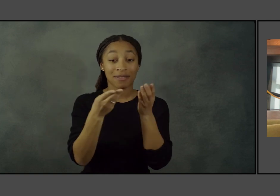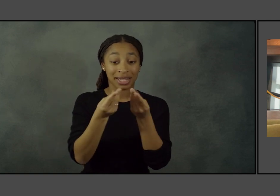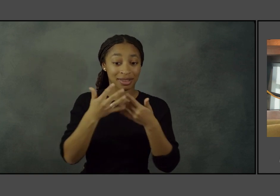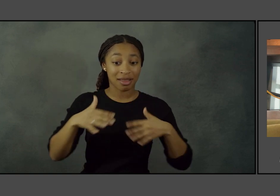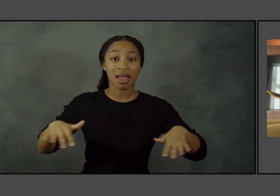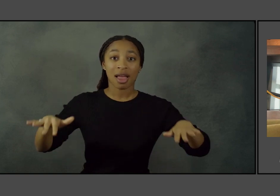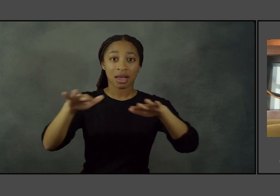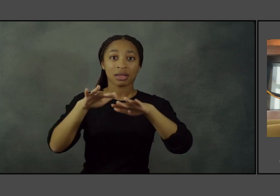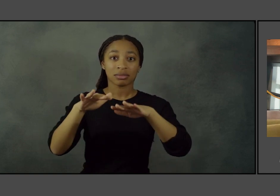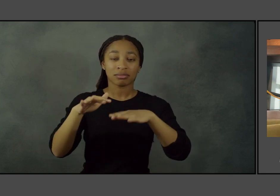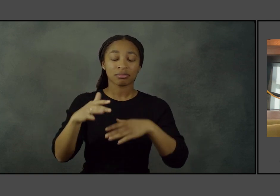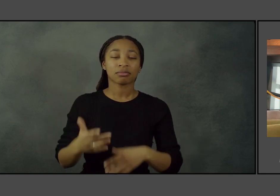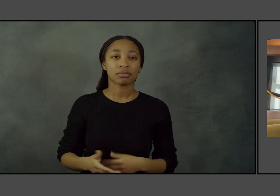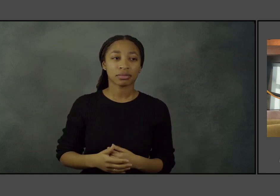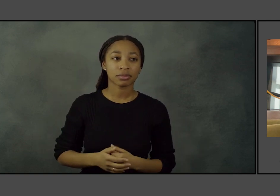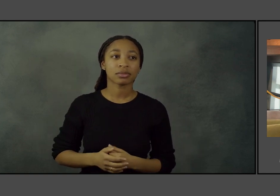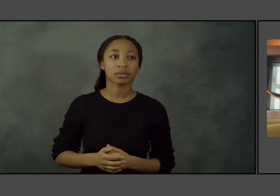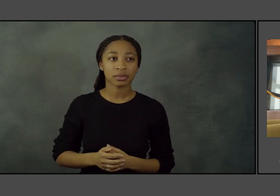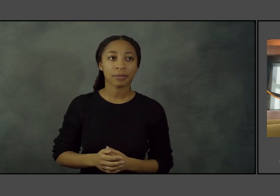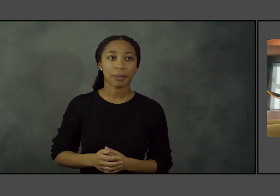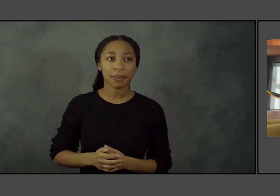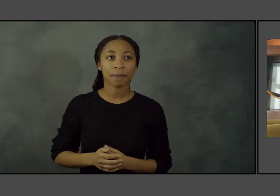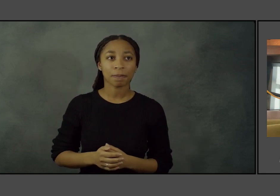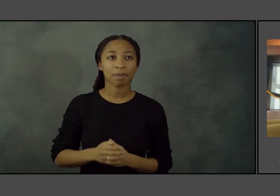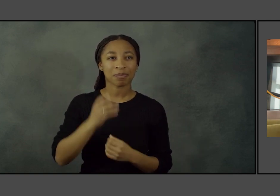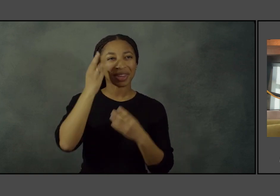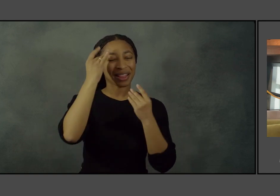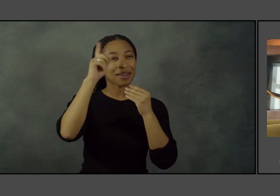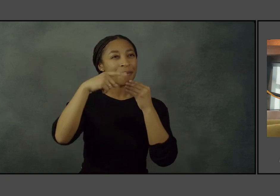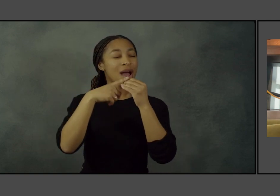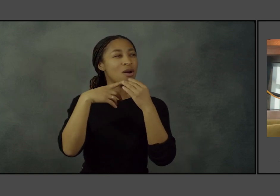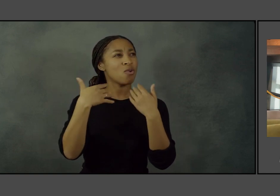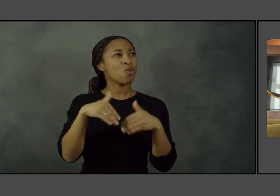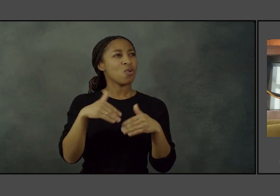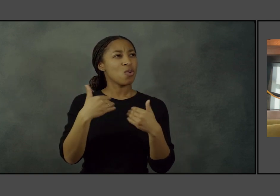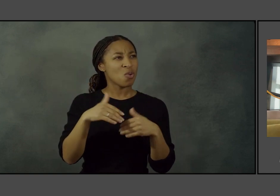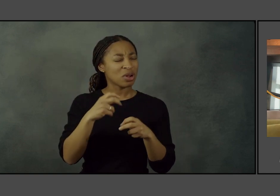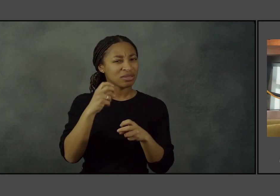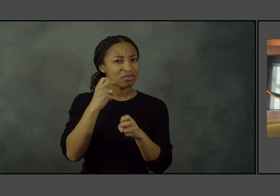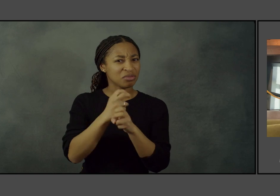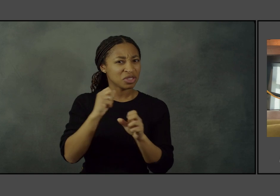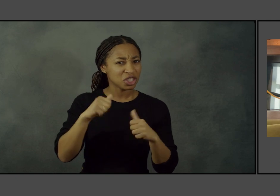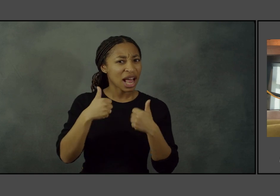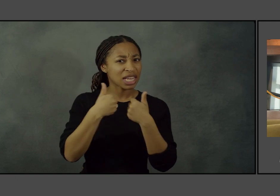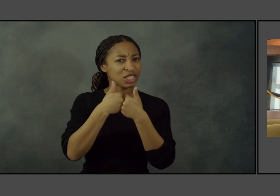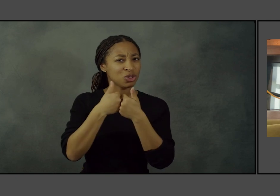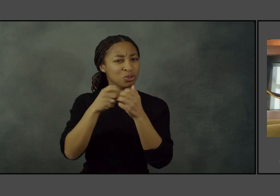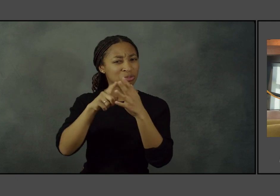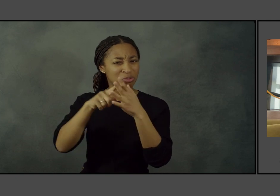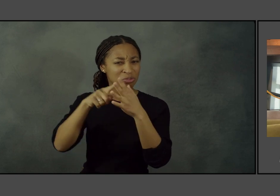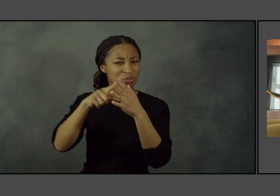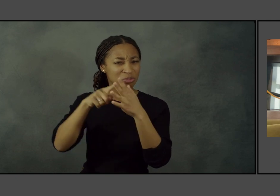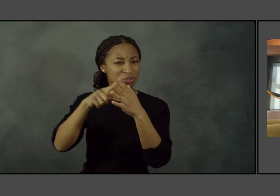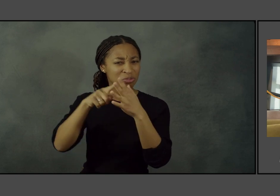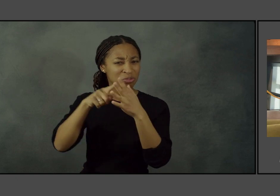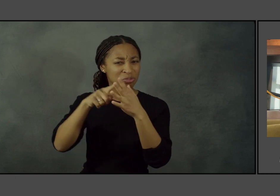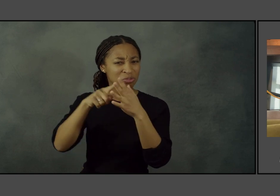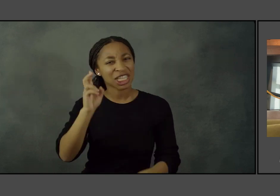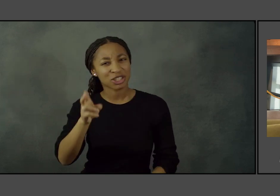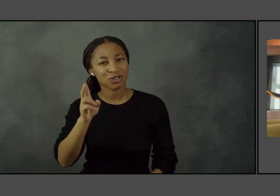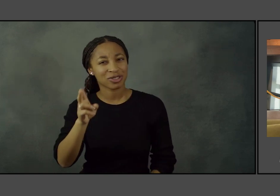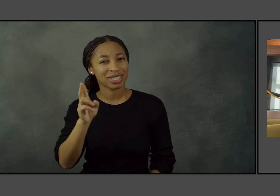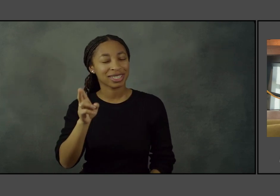about actually how hard it is to peer through the kind of veil of history of this kind of veil of what was not